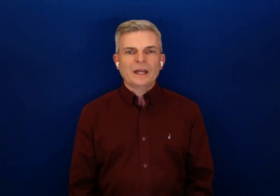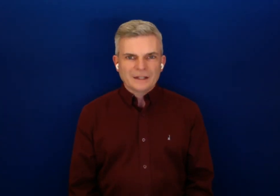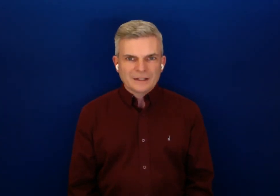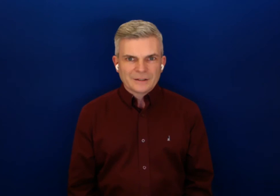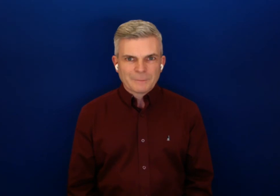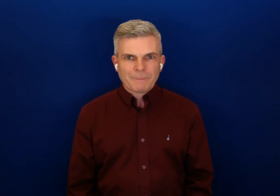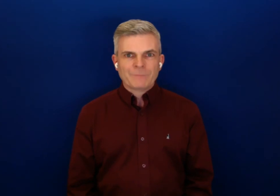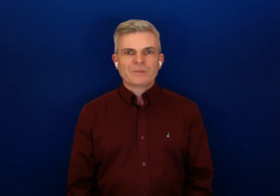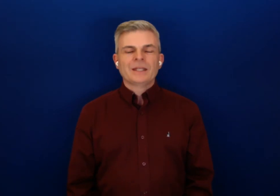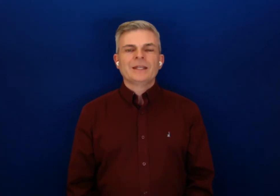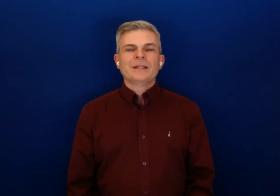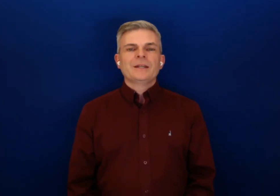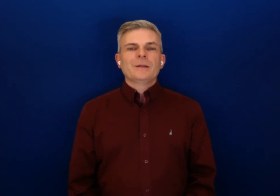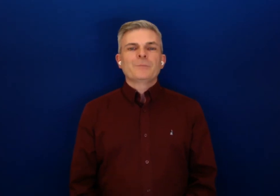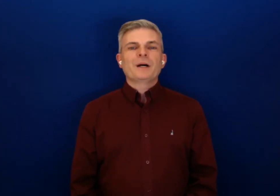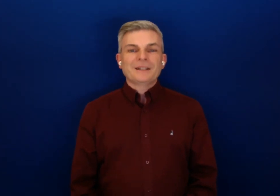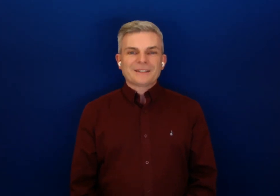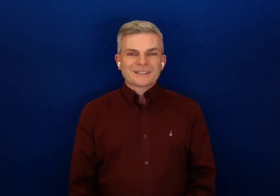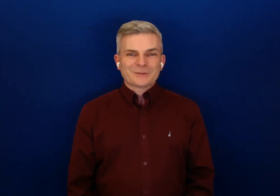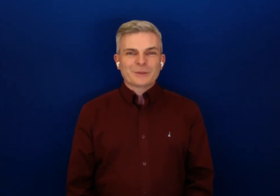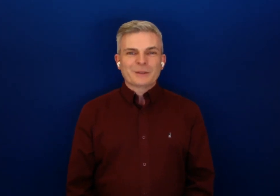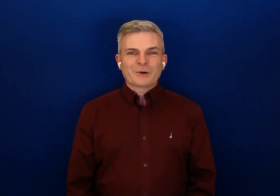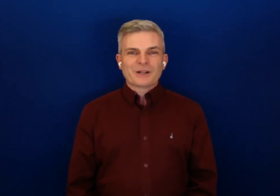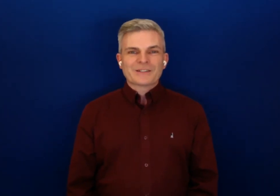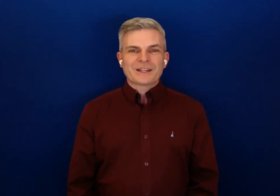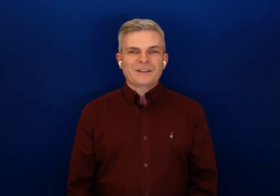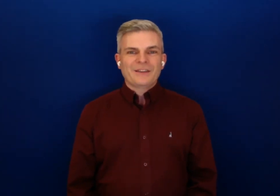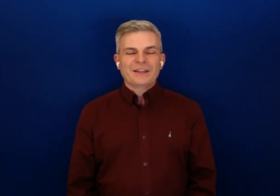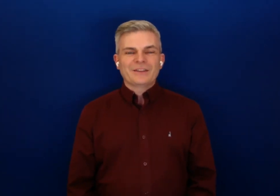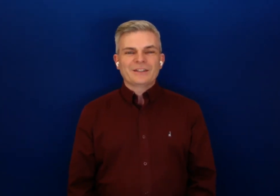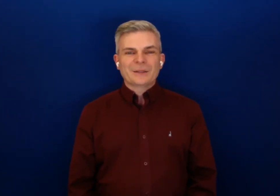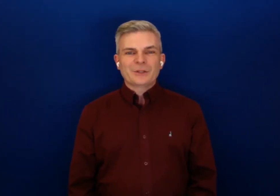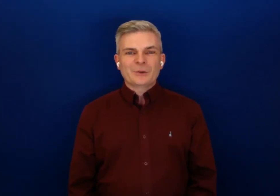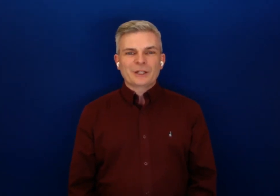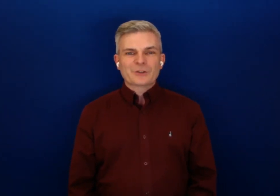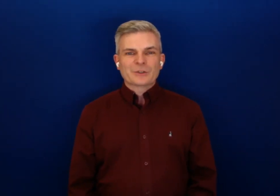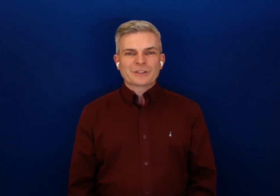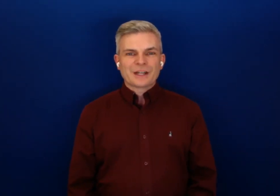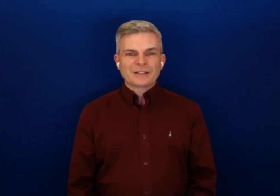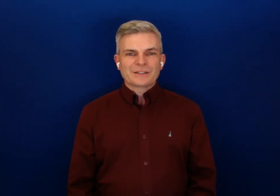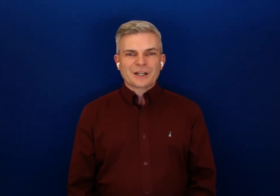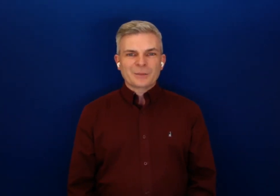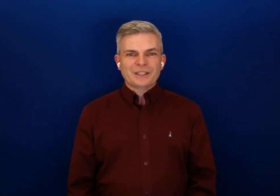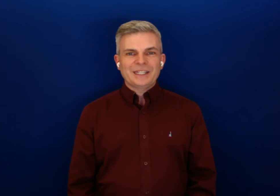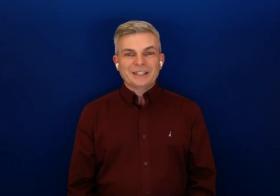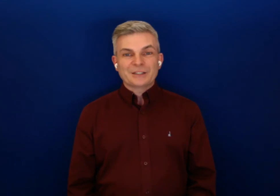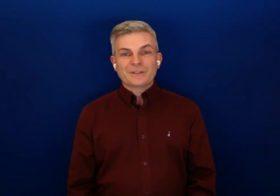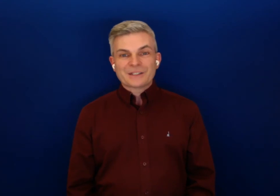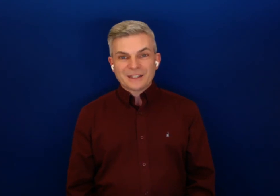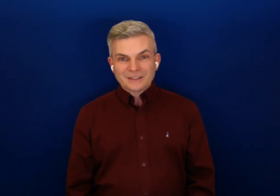when. But remember I said that the WHword signs come at the end of the